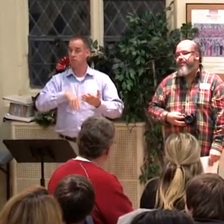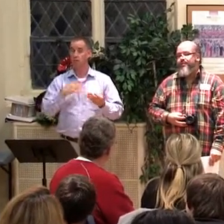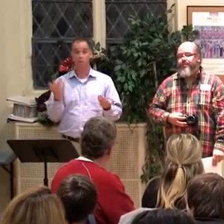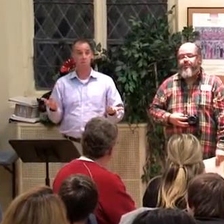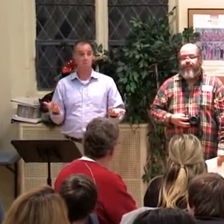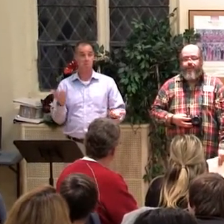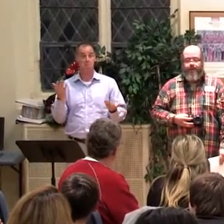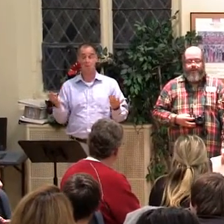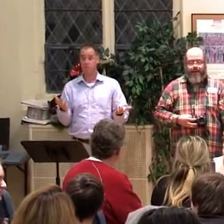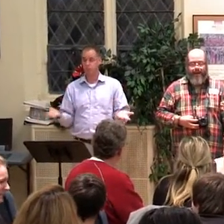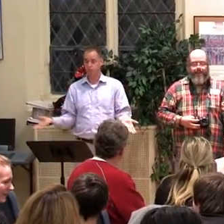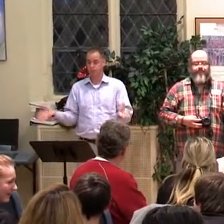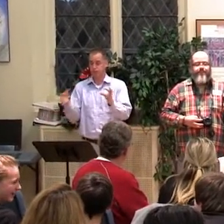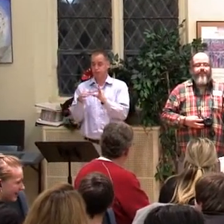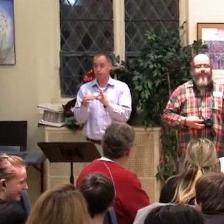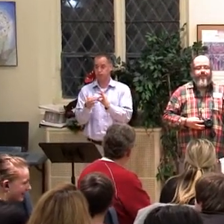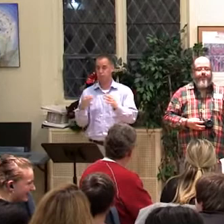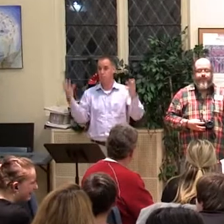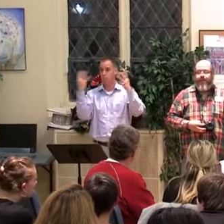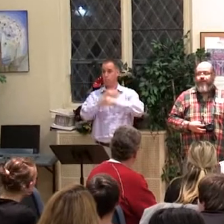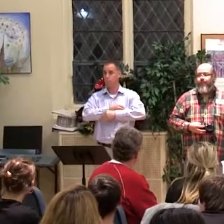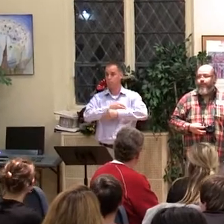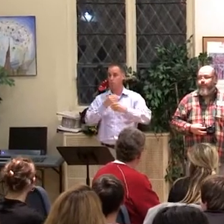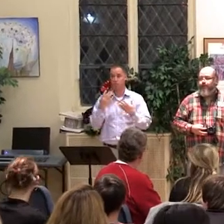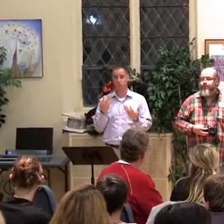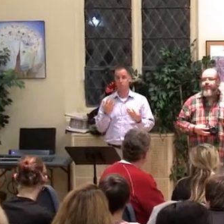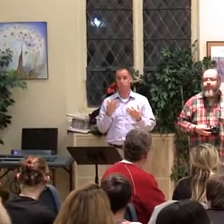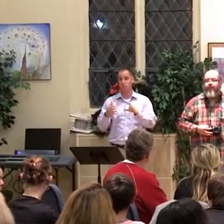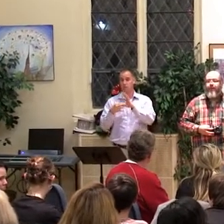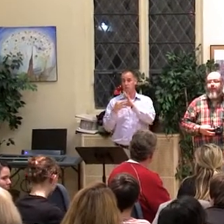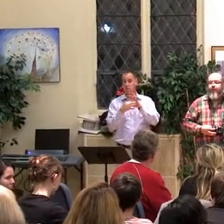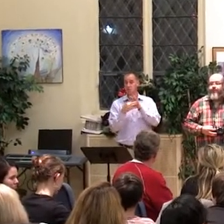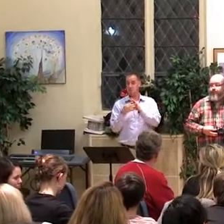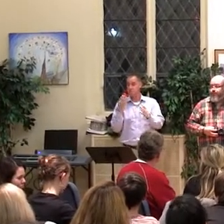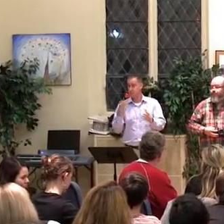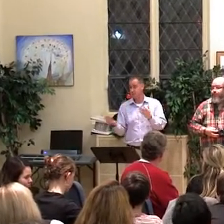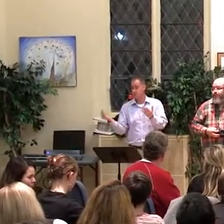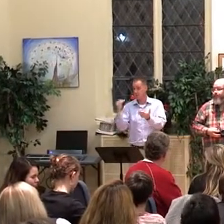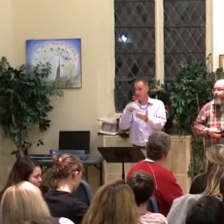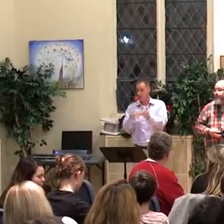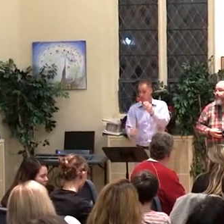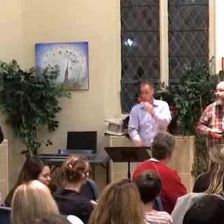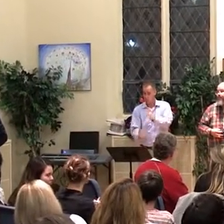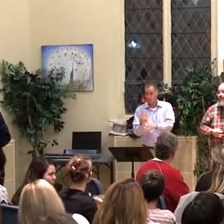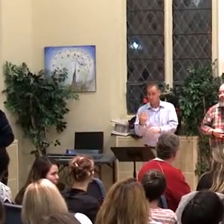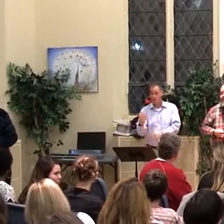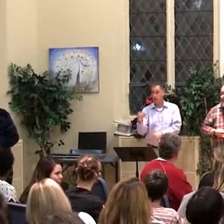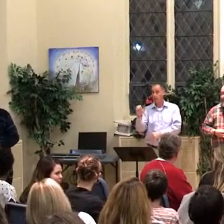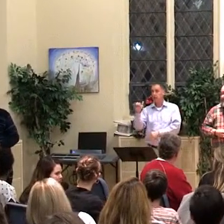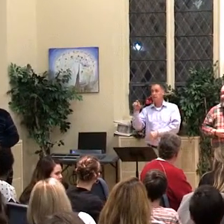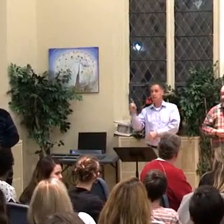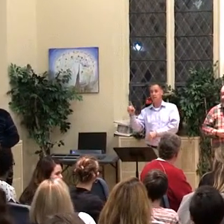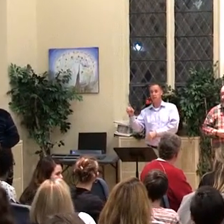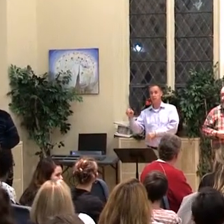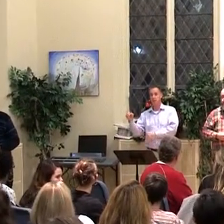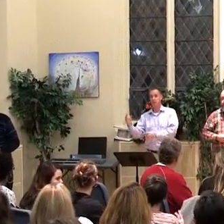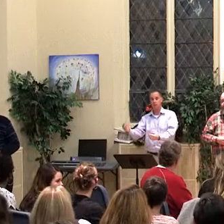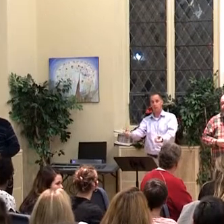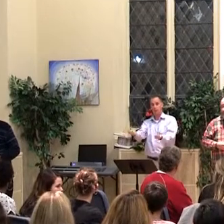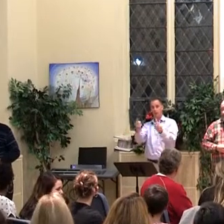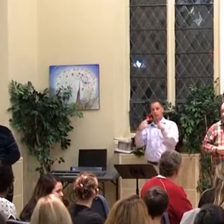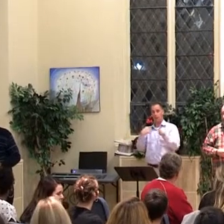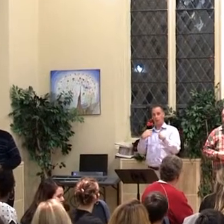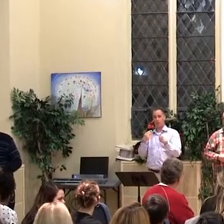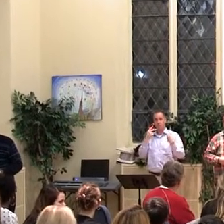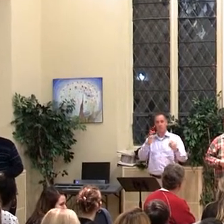beautiful relationship. Perhaps in the spring or in the winter, students from the American School for the Deaf can come visit us